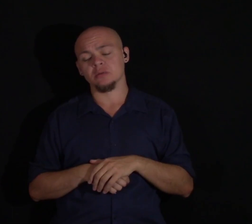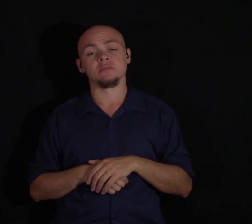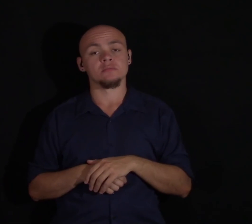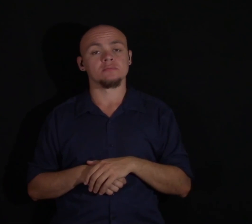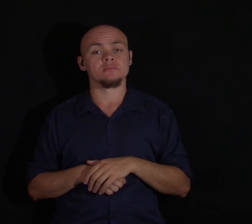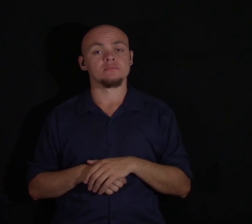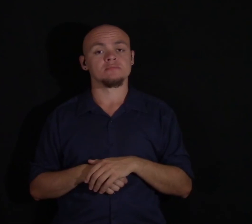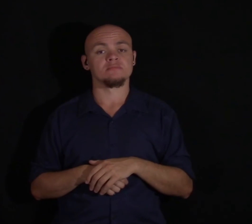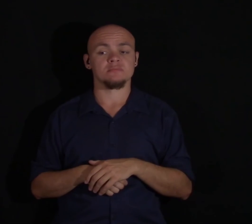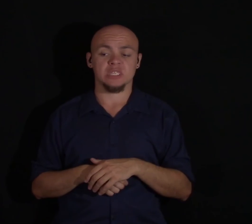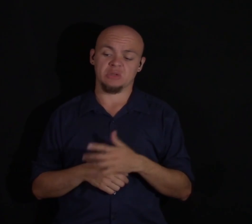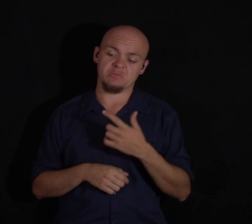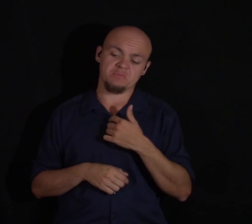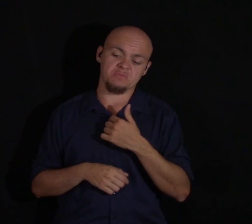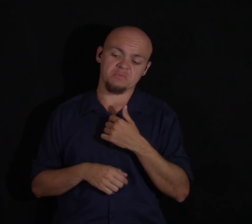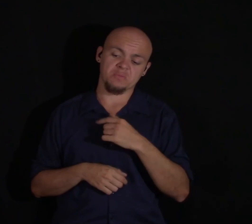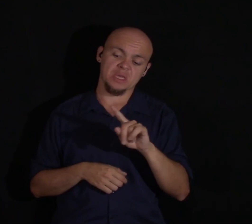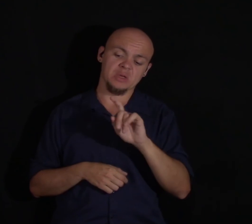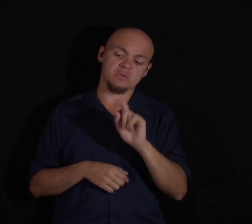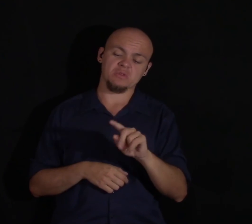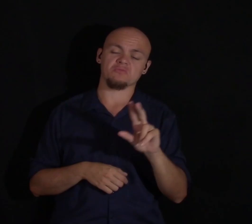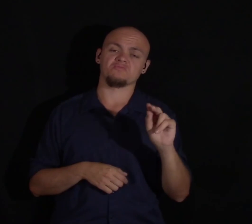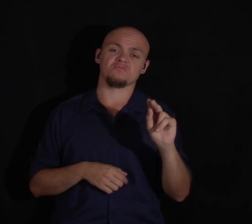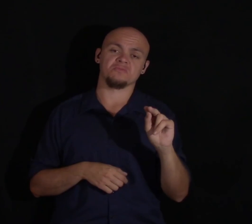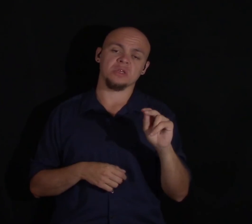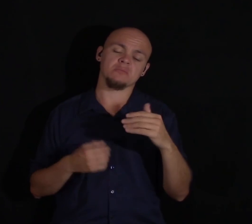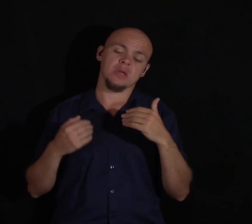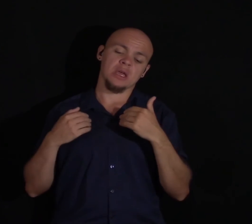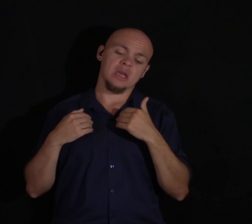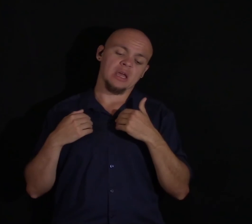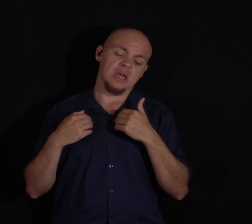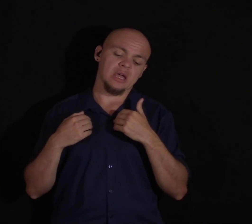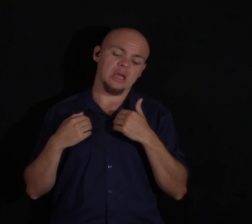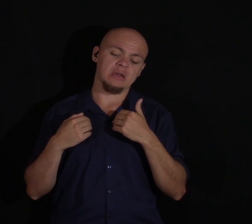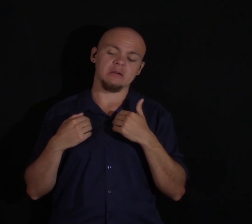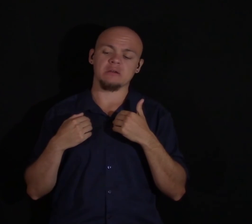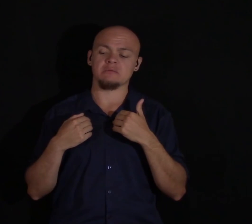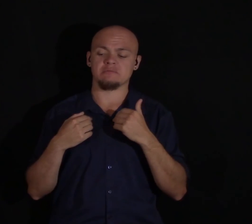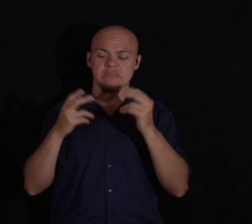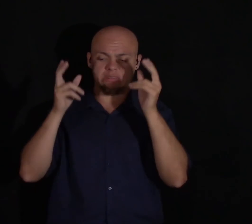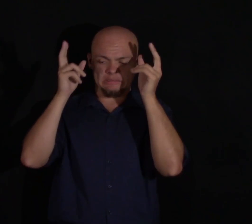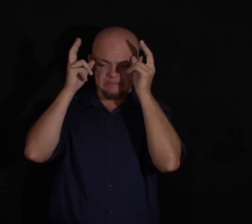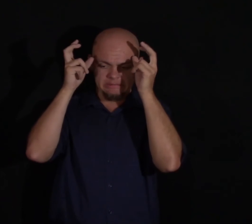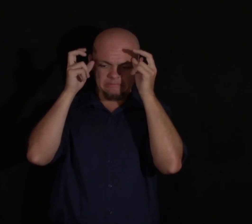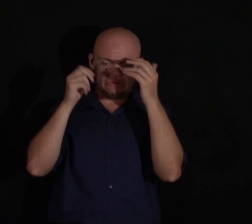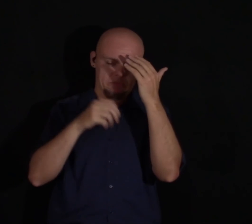question, but which was intermixed with obscure forebodings of evil that made my heart